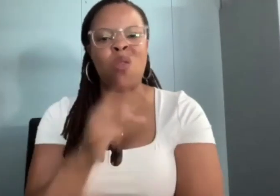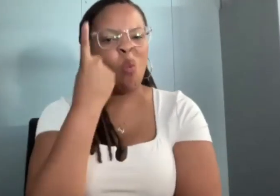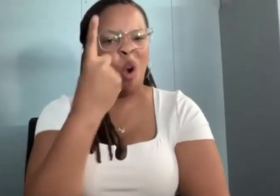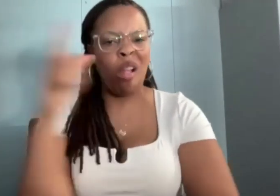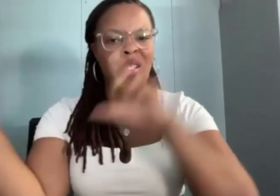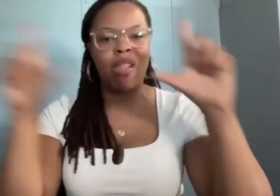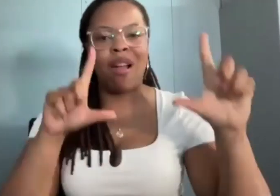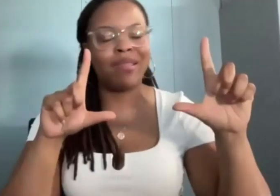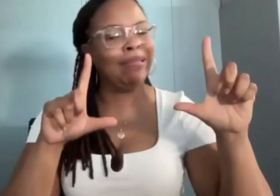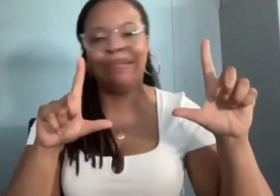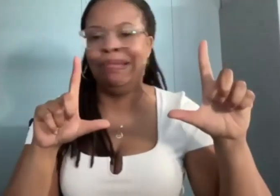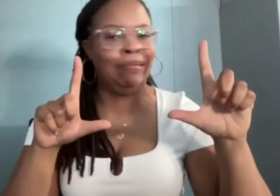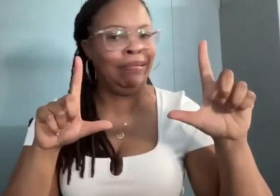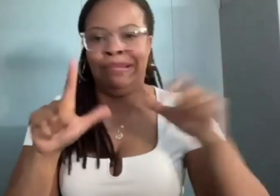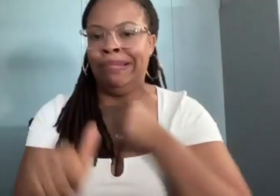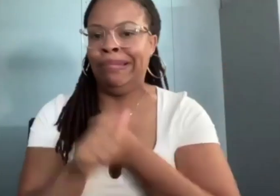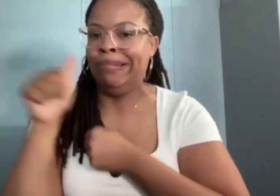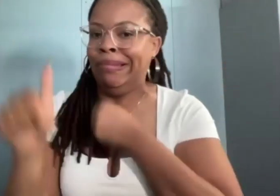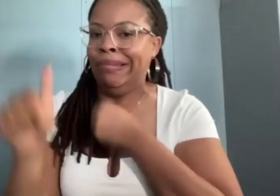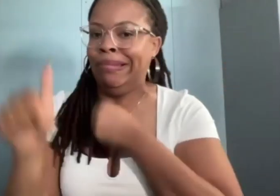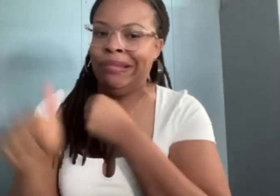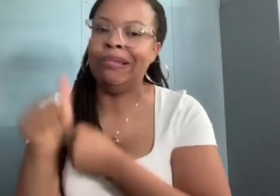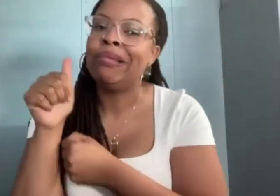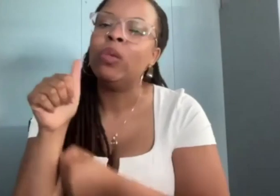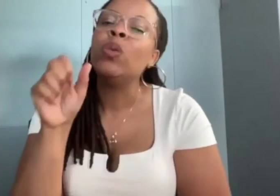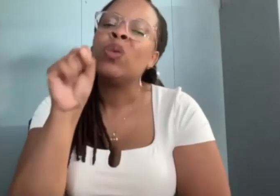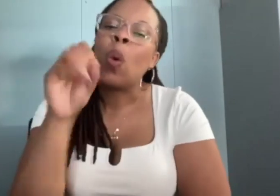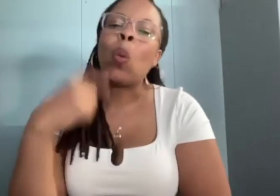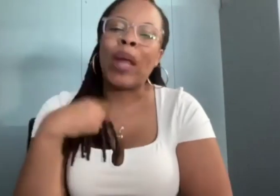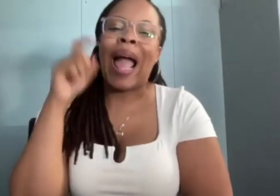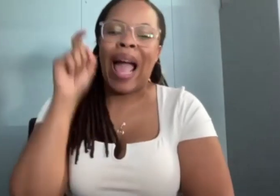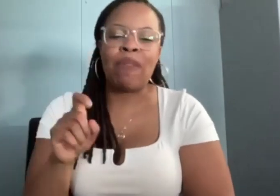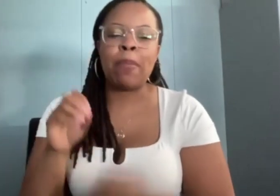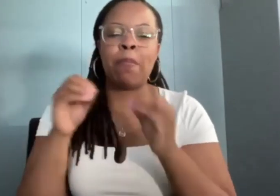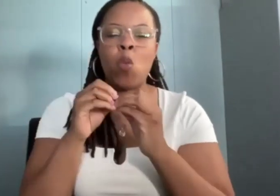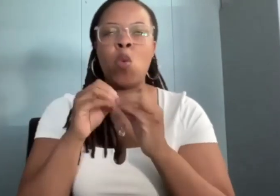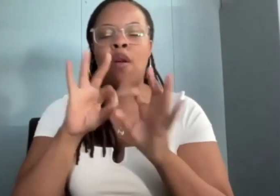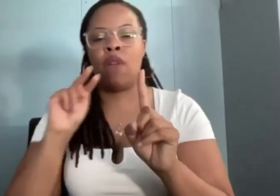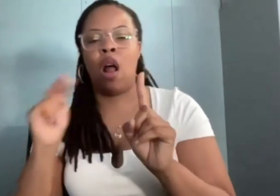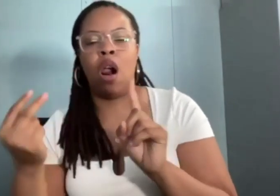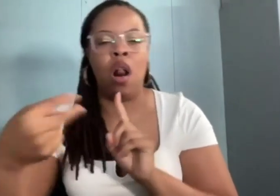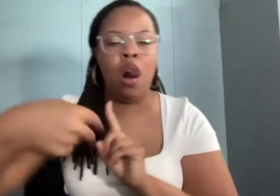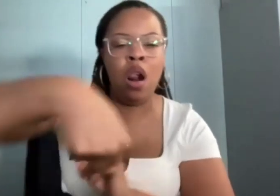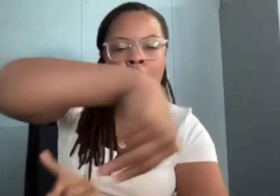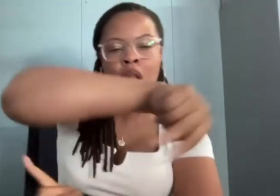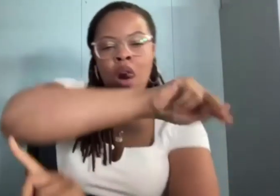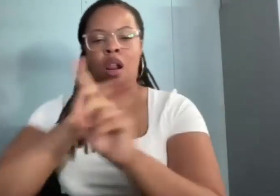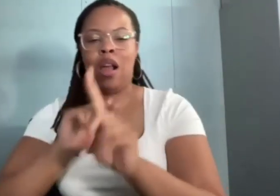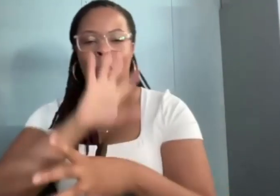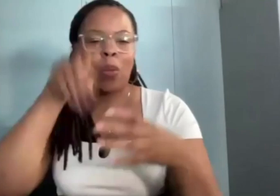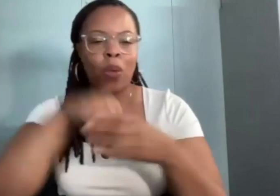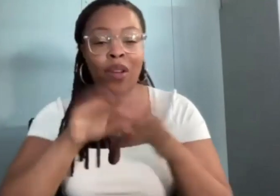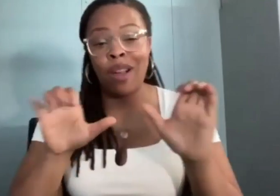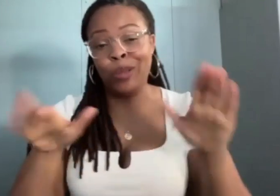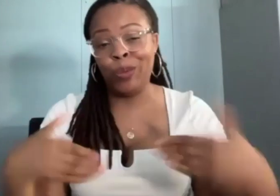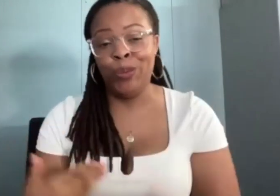curriculum from a deaf perspective, and think about that as one lens, but that's dangerous. We have to think about things from